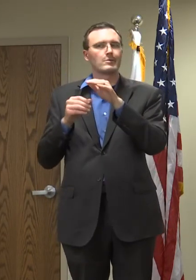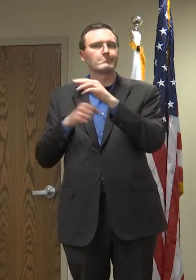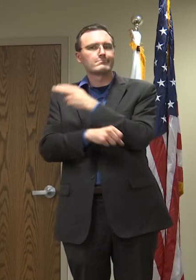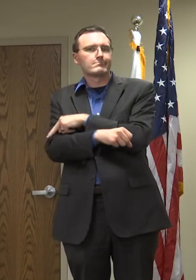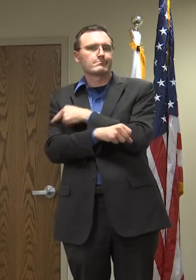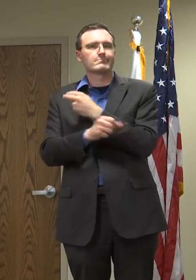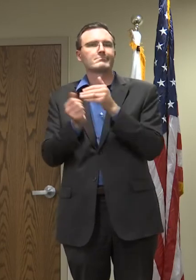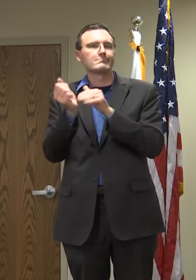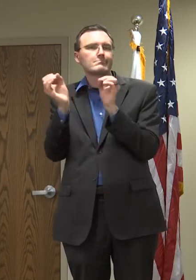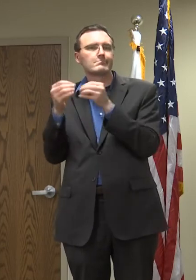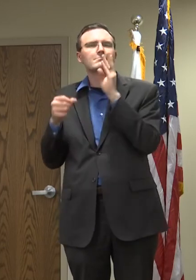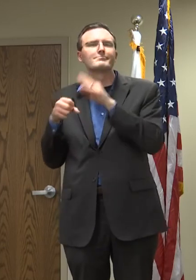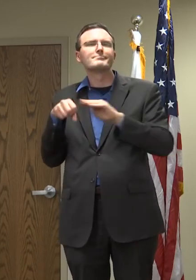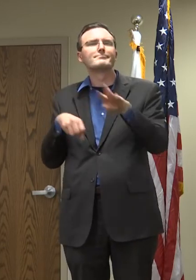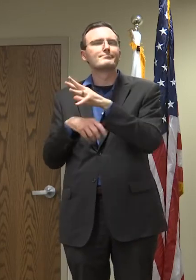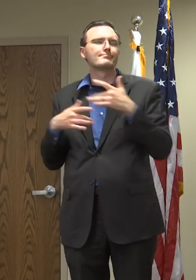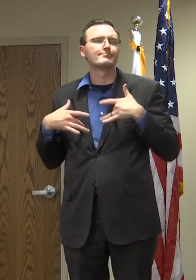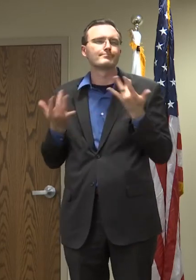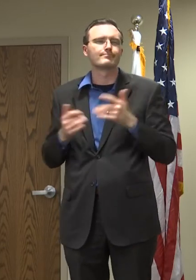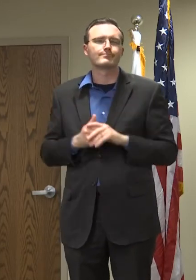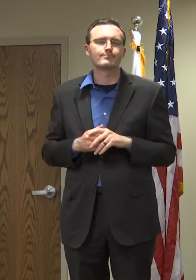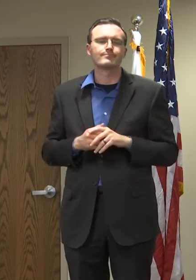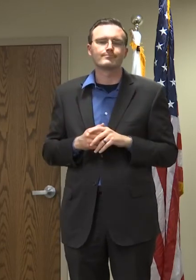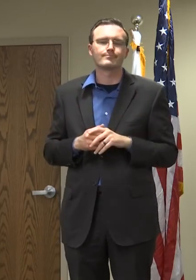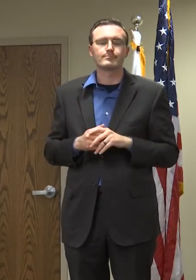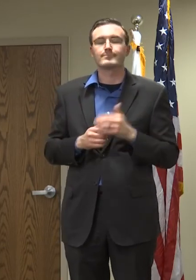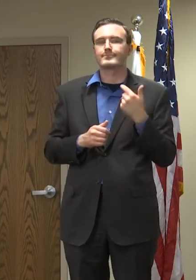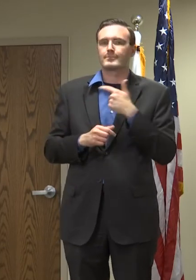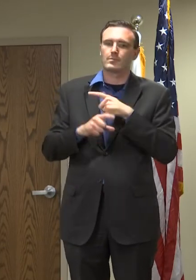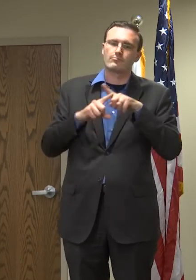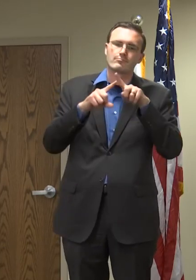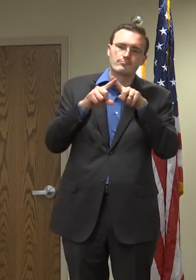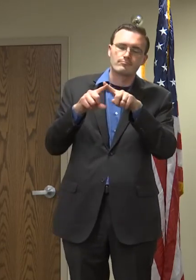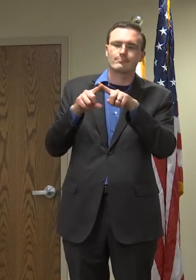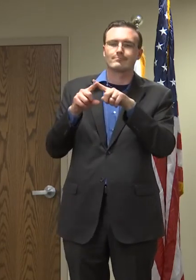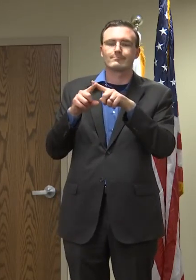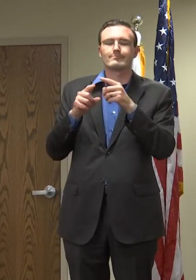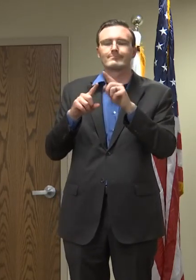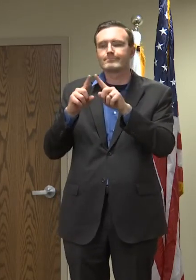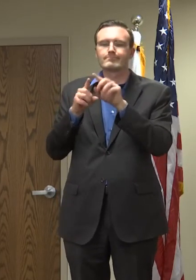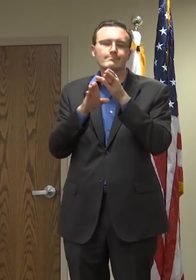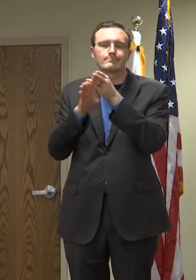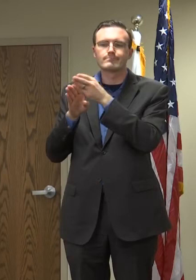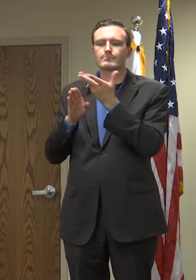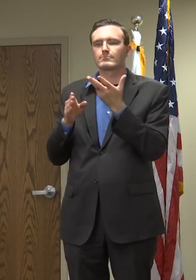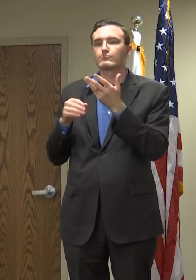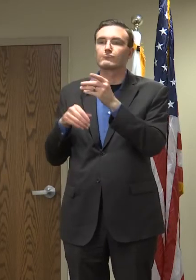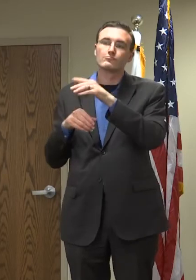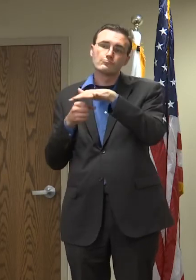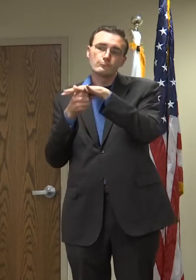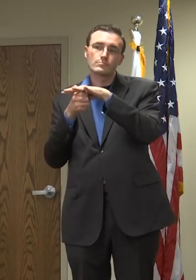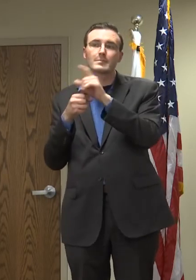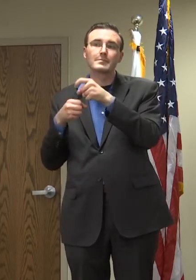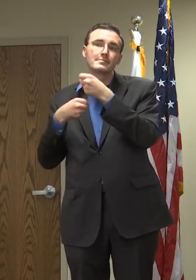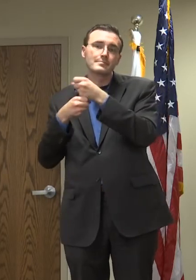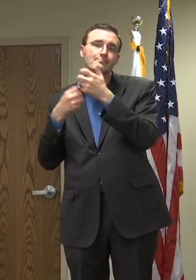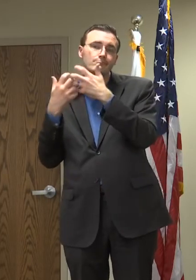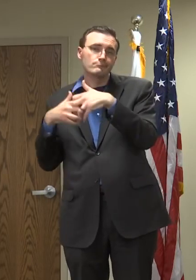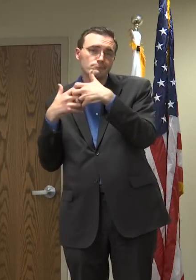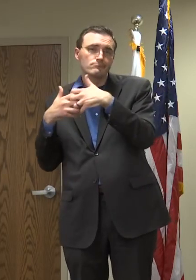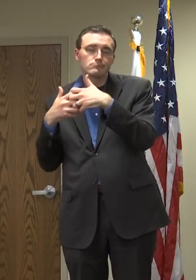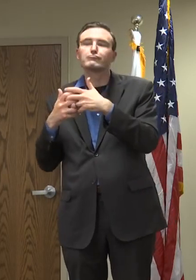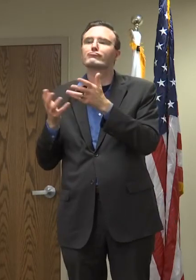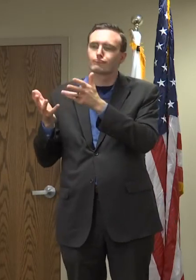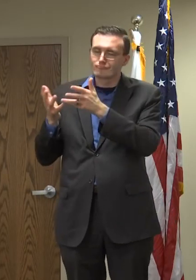supply chains. So as we rely on different areas for manufacturing, other areas may not be able to supply us if